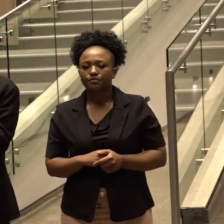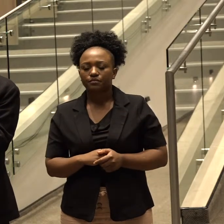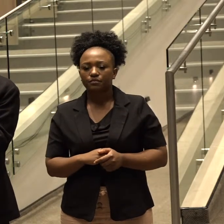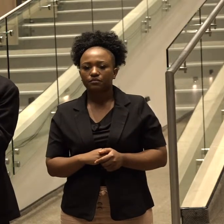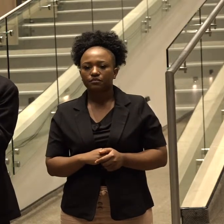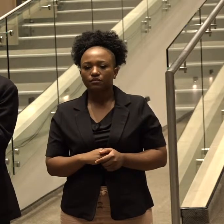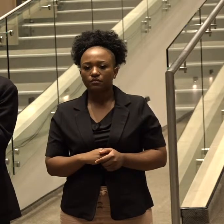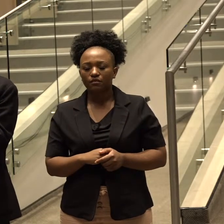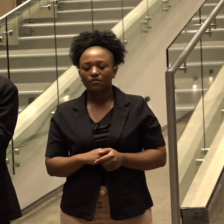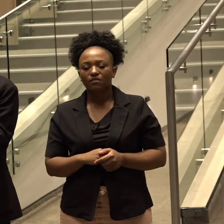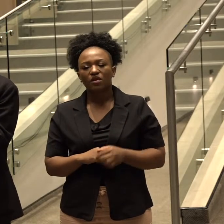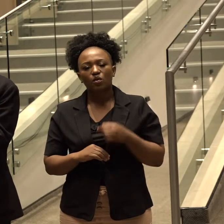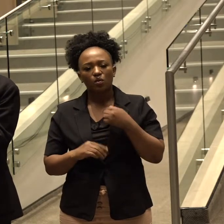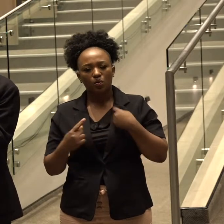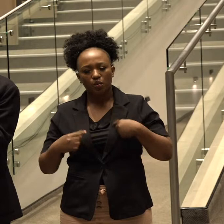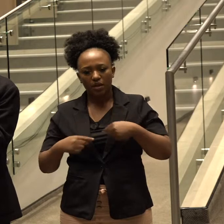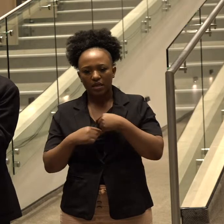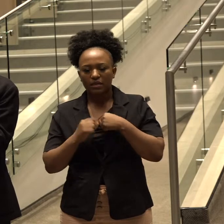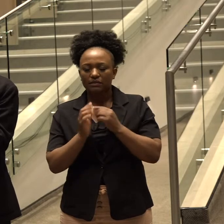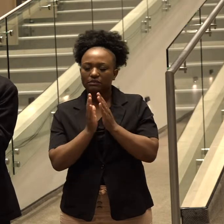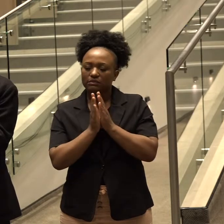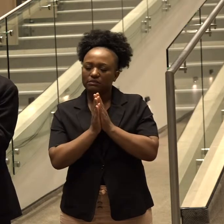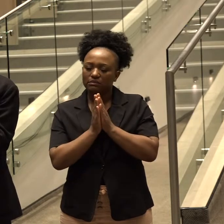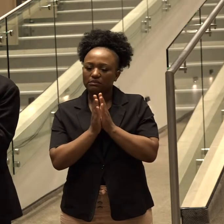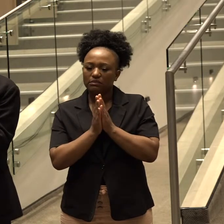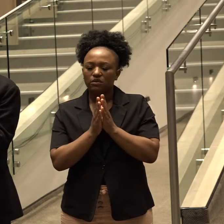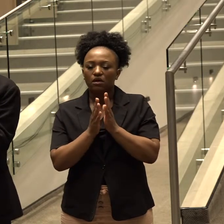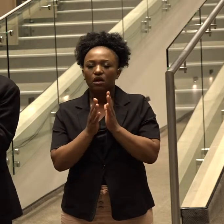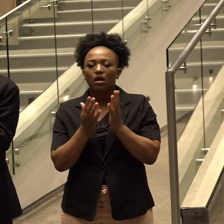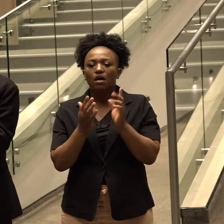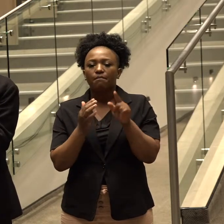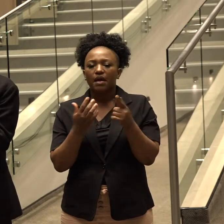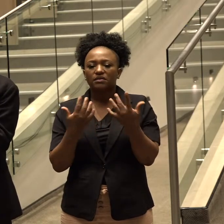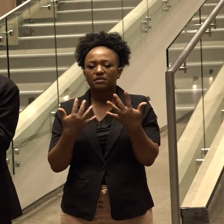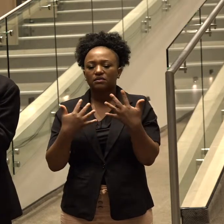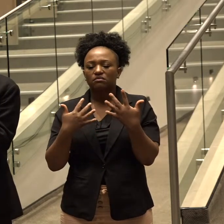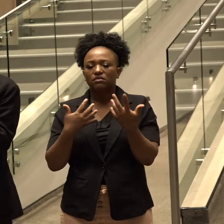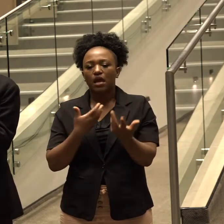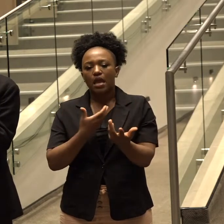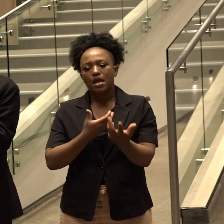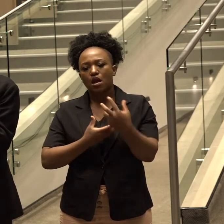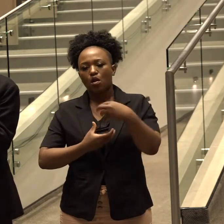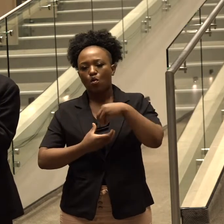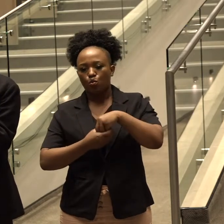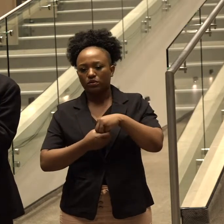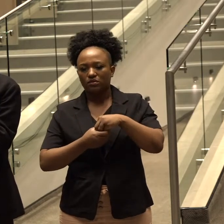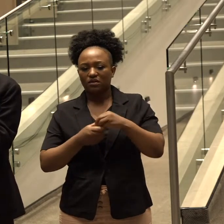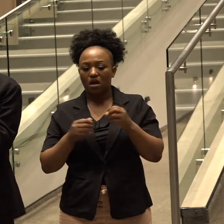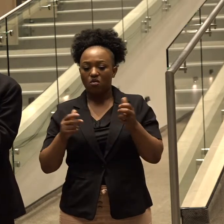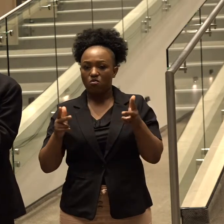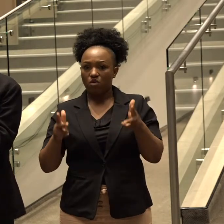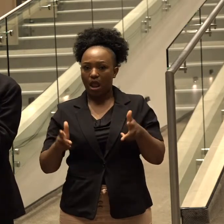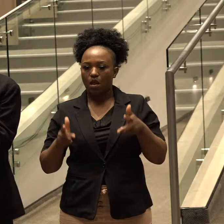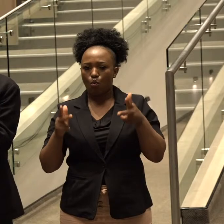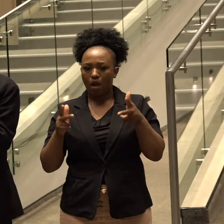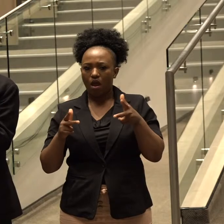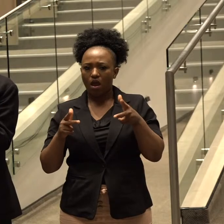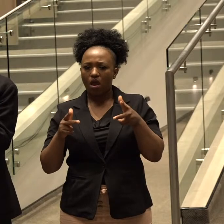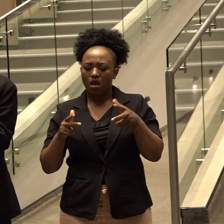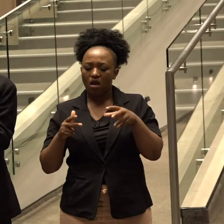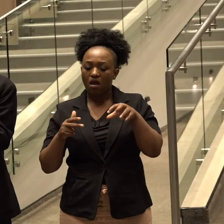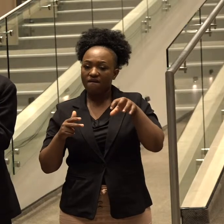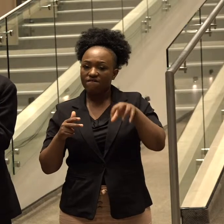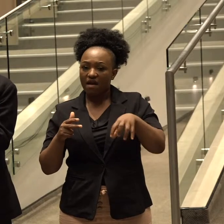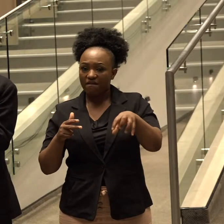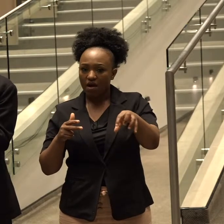are also making this humble request to be included in the list of Railway stations we we need